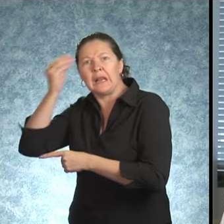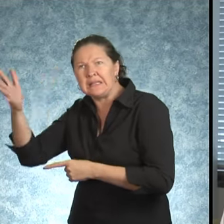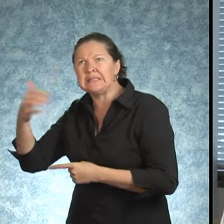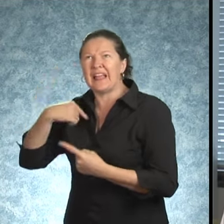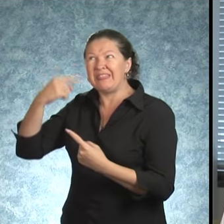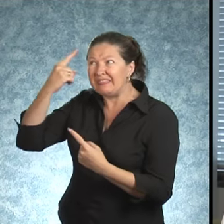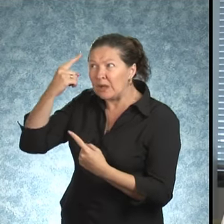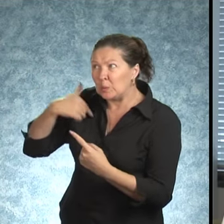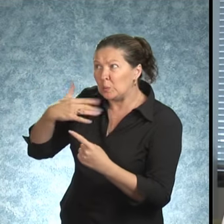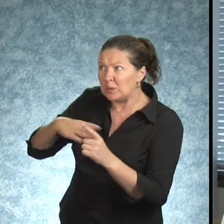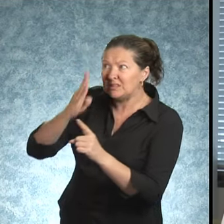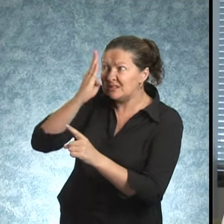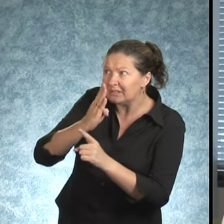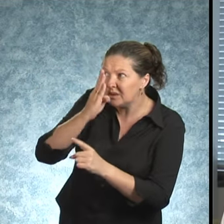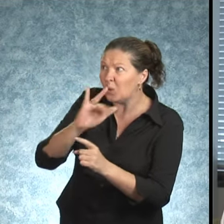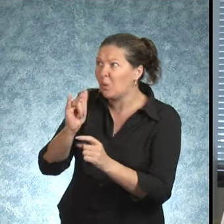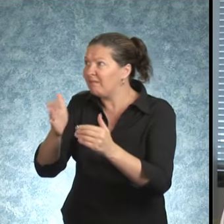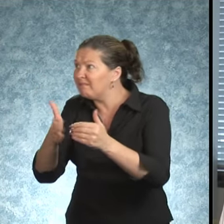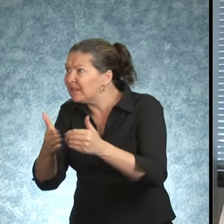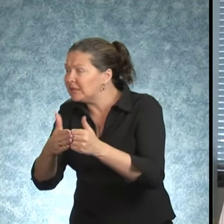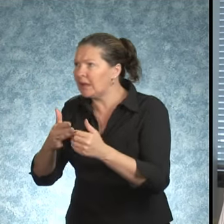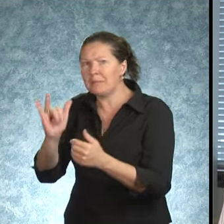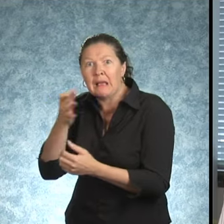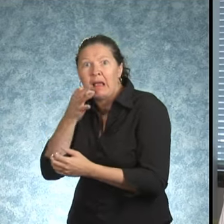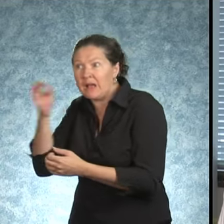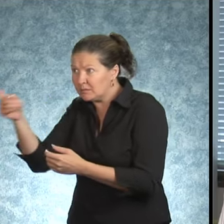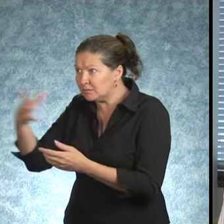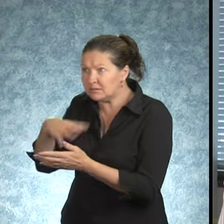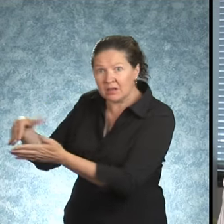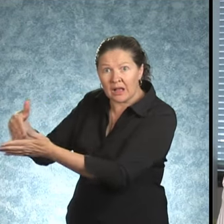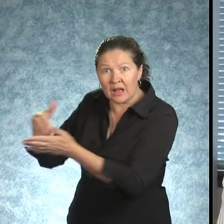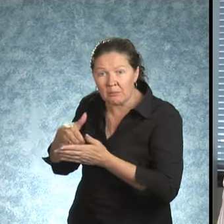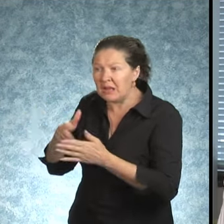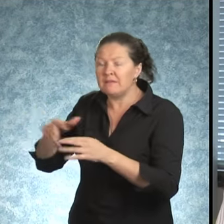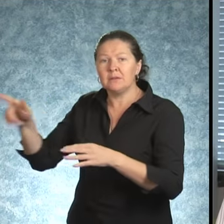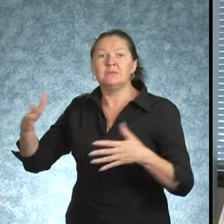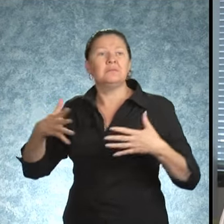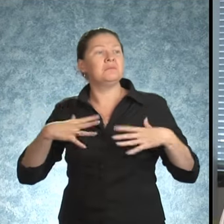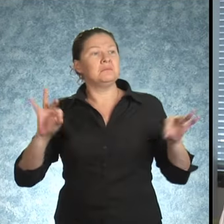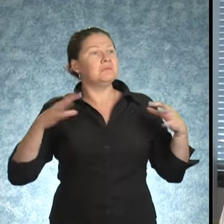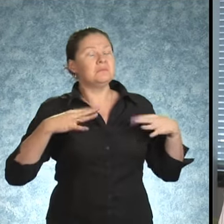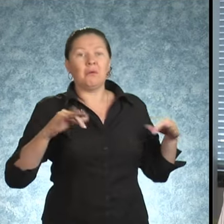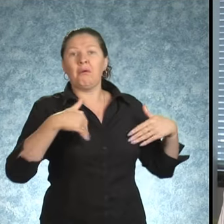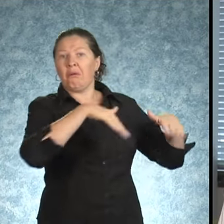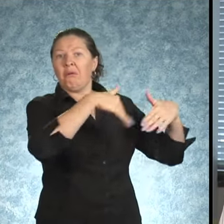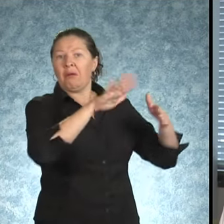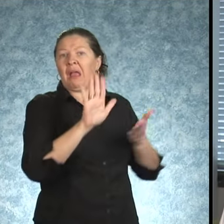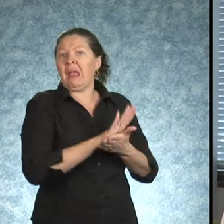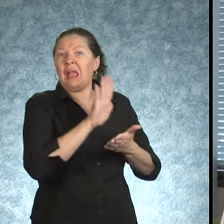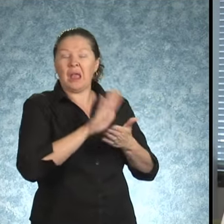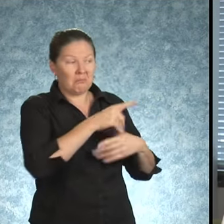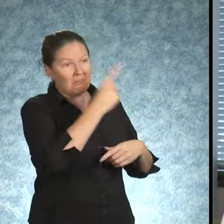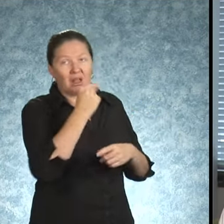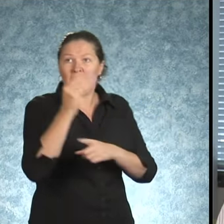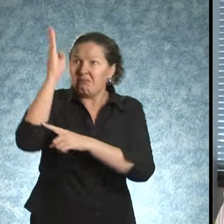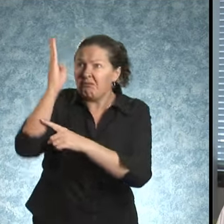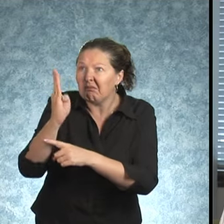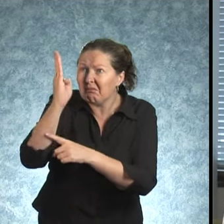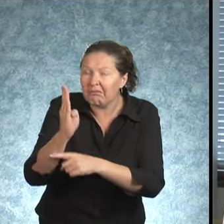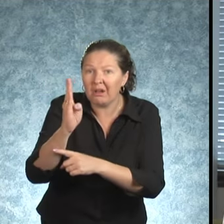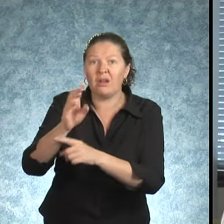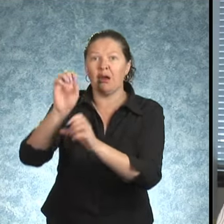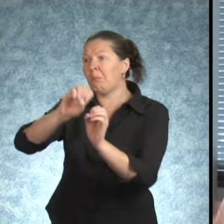neighbour, letting them know what you're thinking of doing, and maybe even asking them if they want to get involved. If your neighbour doesn't and is happy for you to